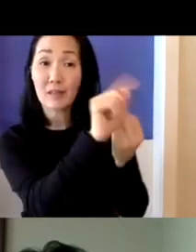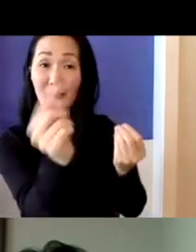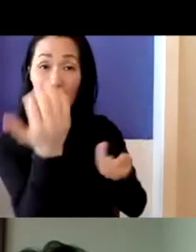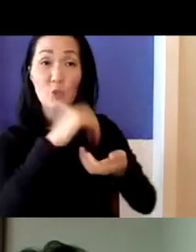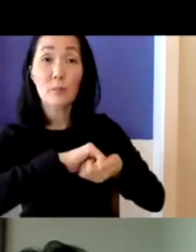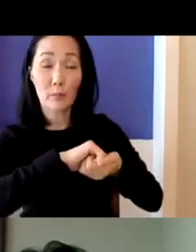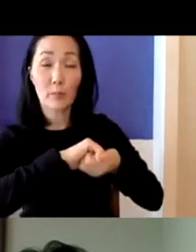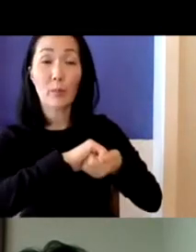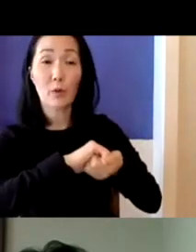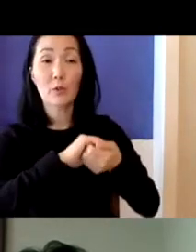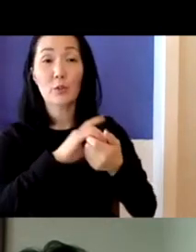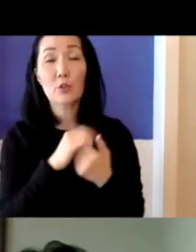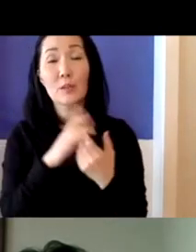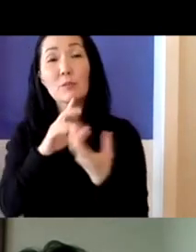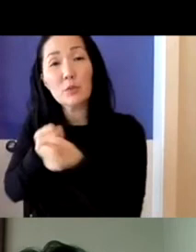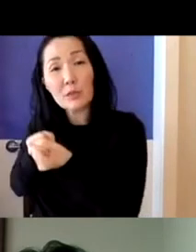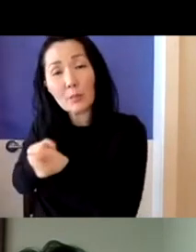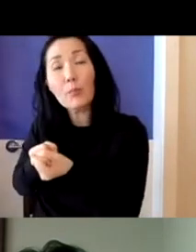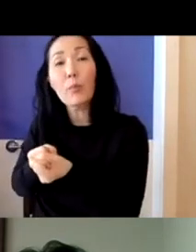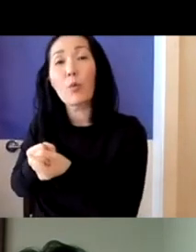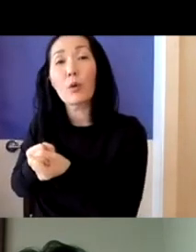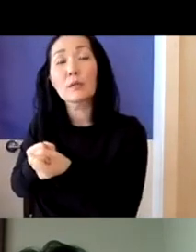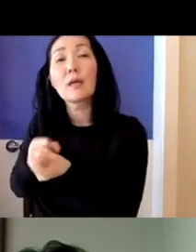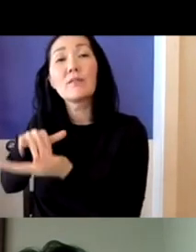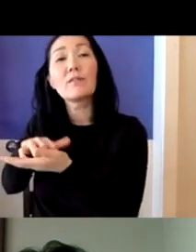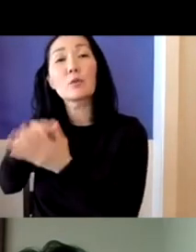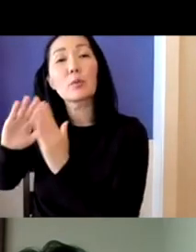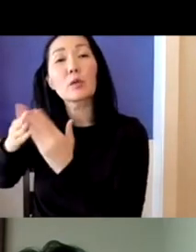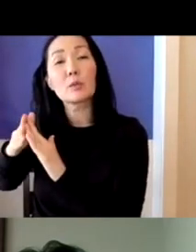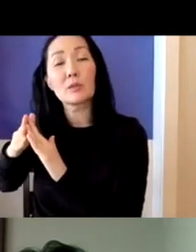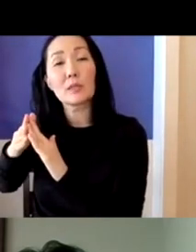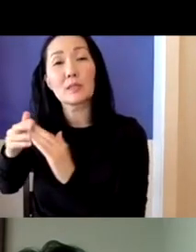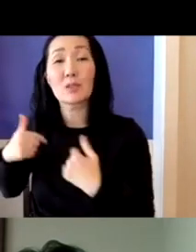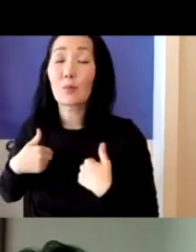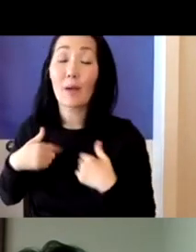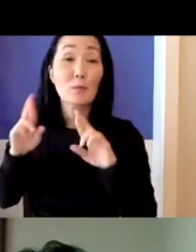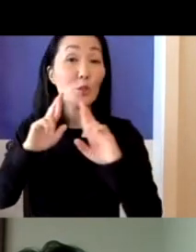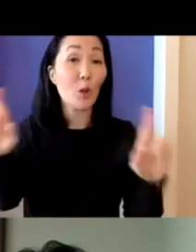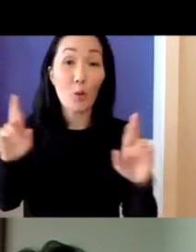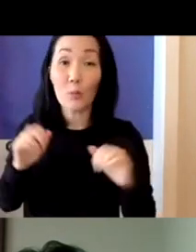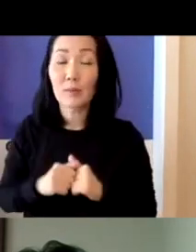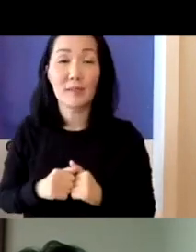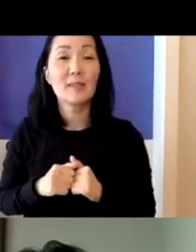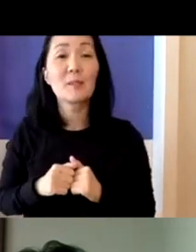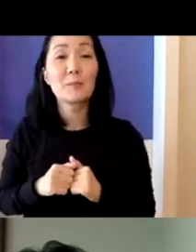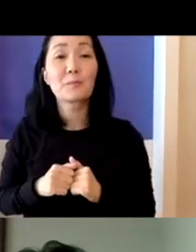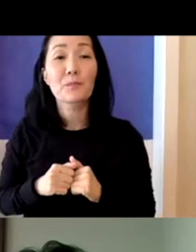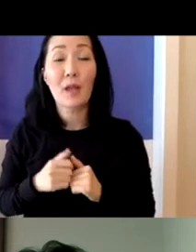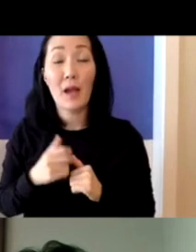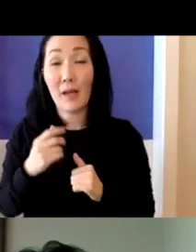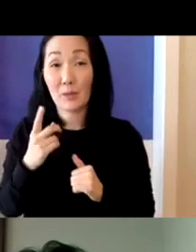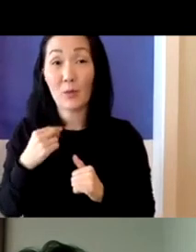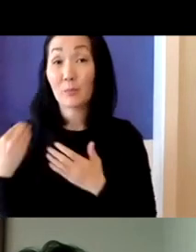are having a difficult time. So all I can do is hope as a citizen. I'm going to do my part and